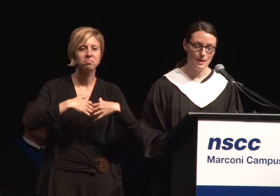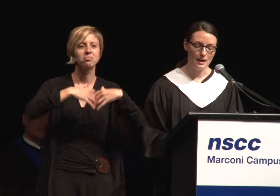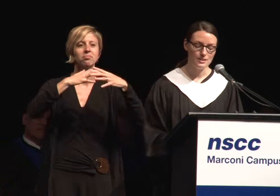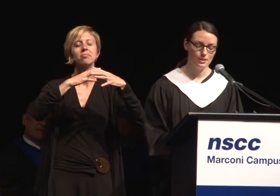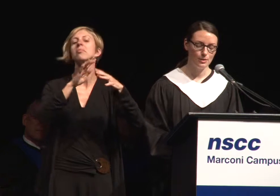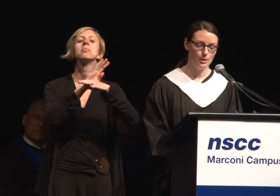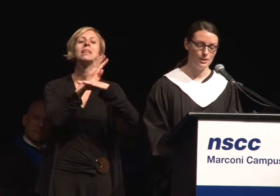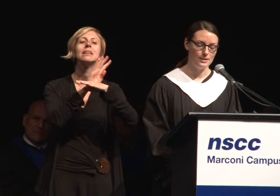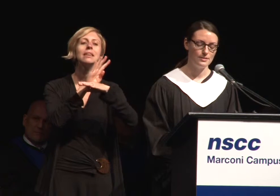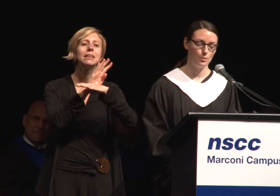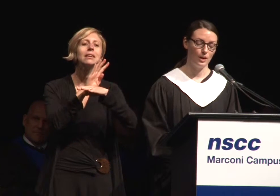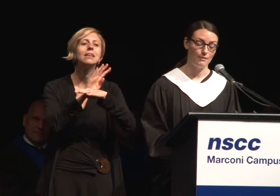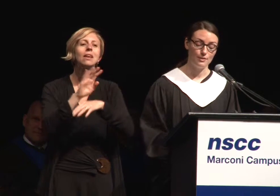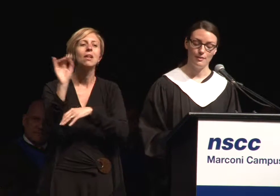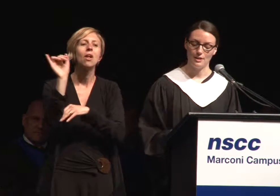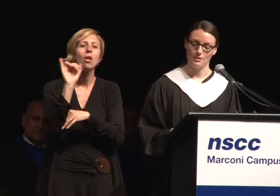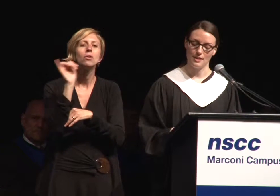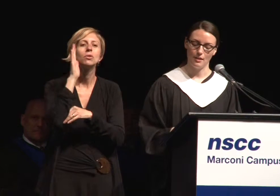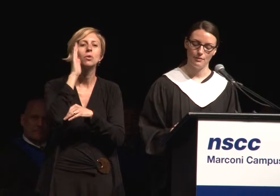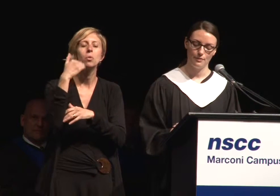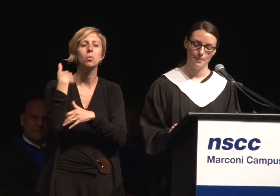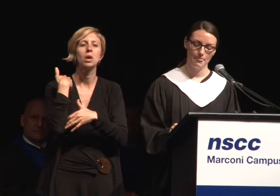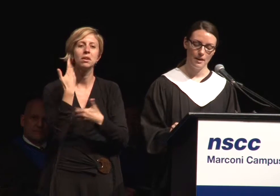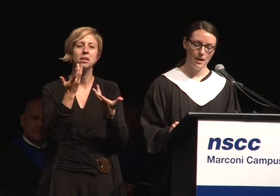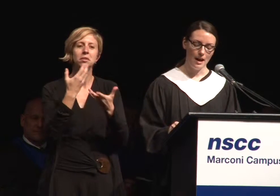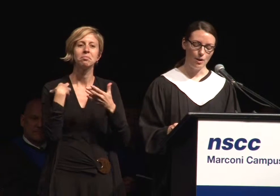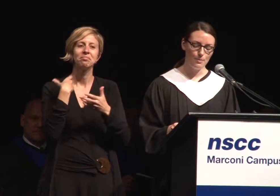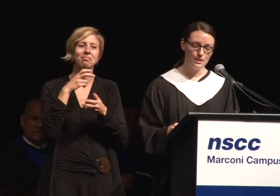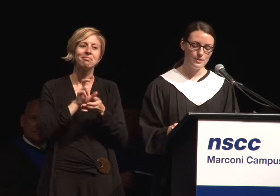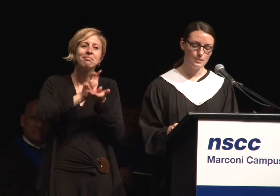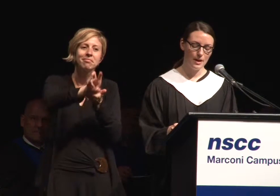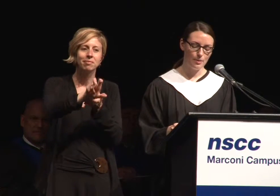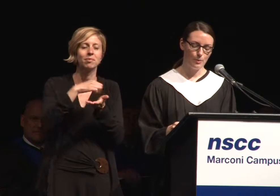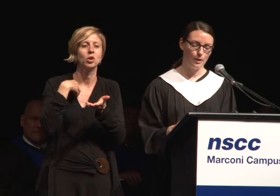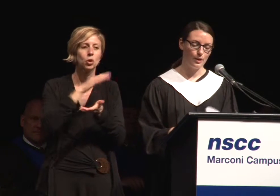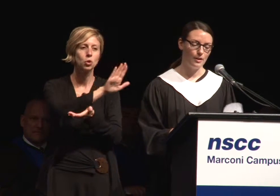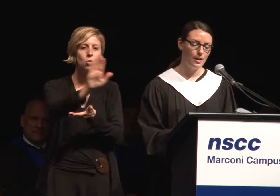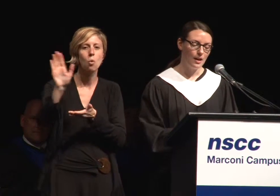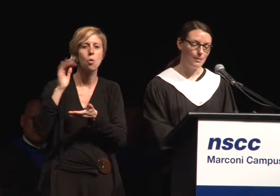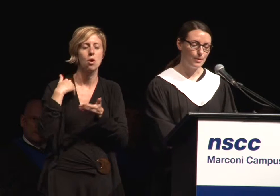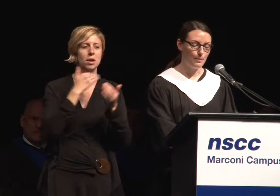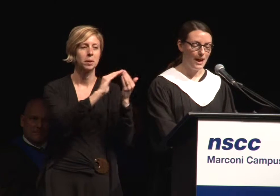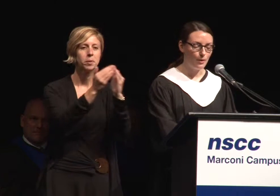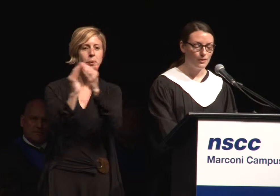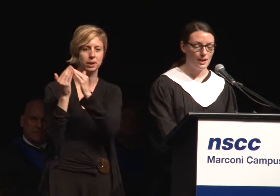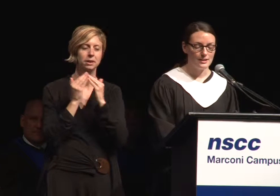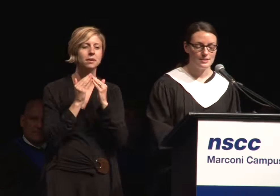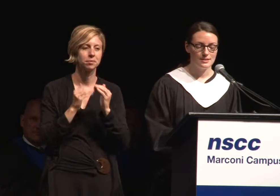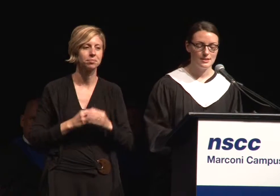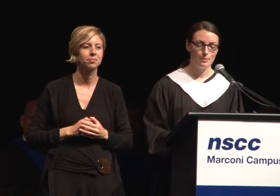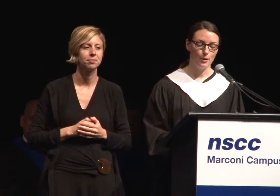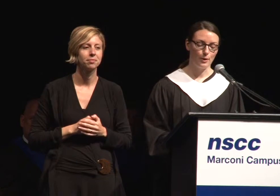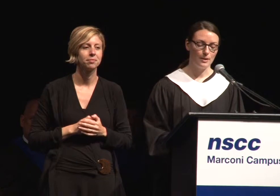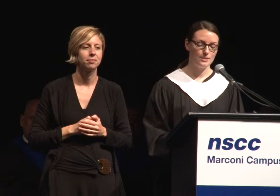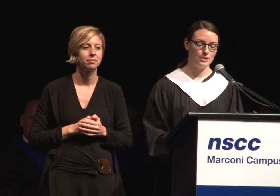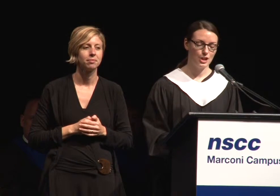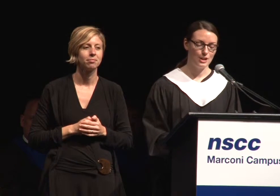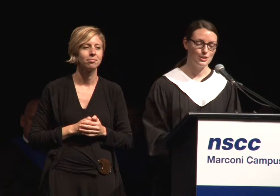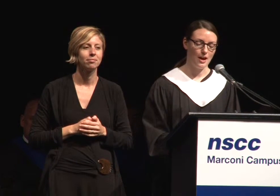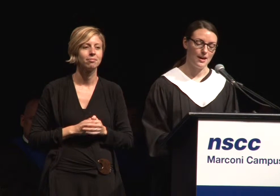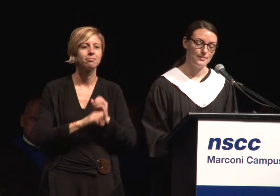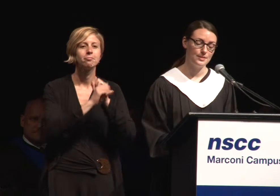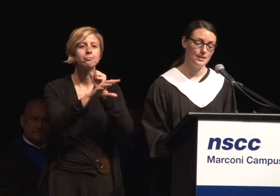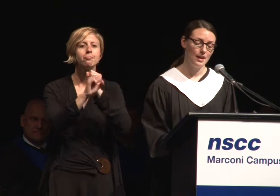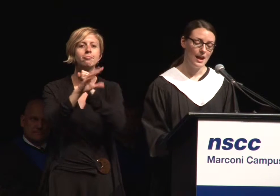to give back to your communities wherever you find yourself. I hope that you'll spread the word about the power of NSCC programs to